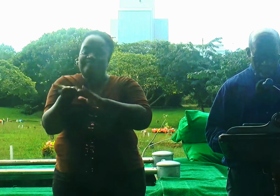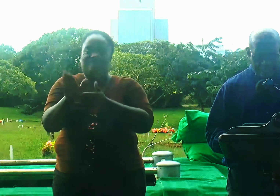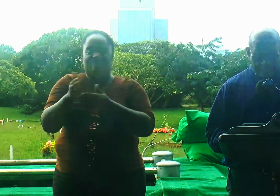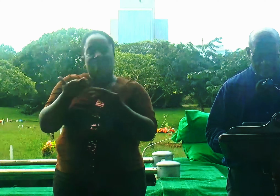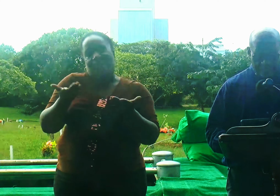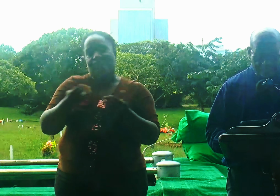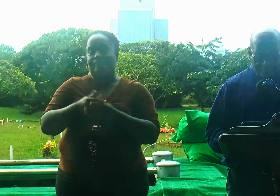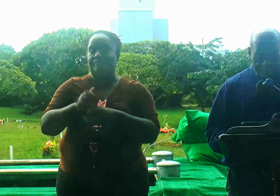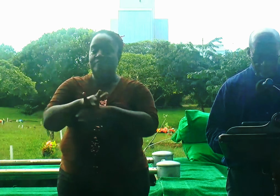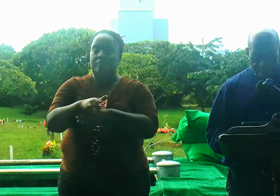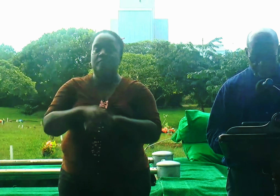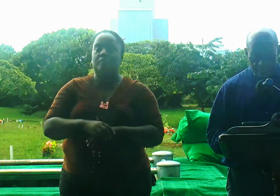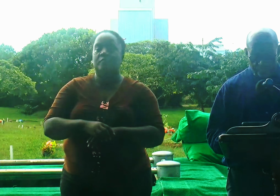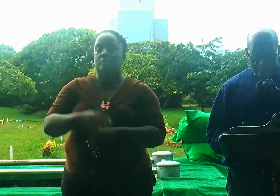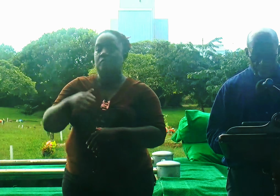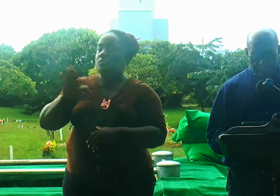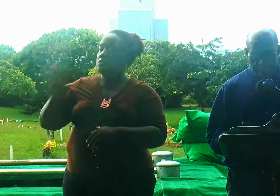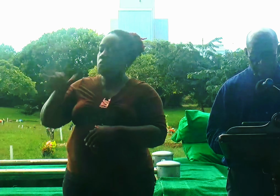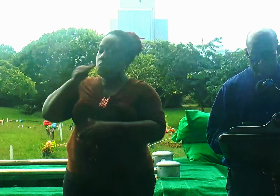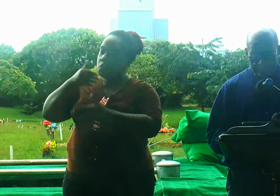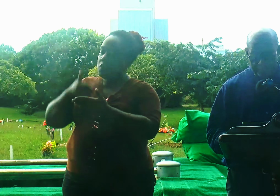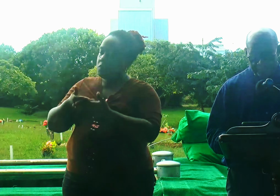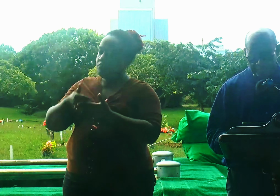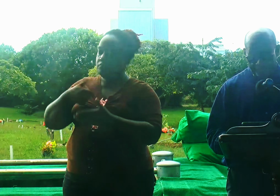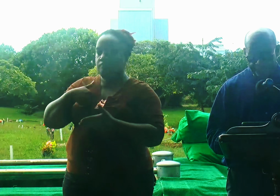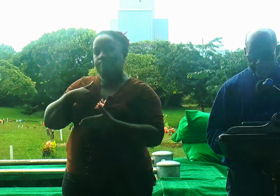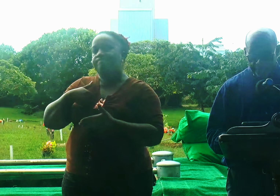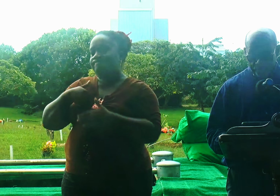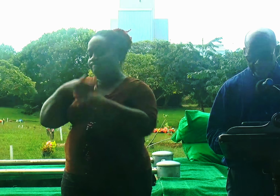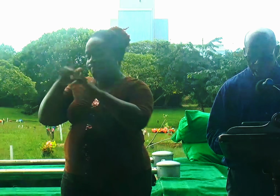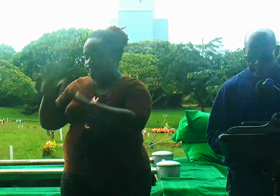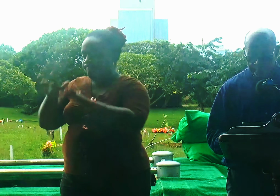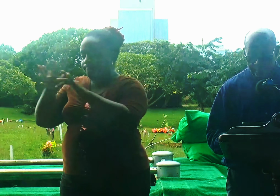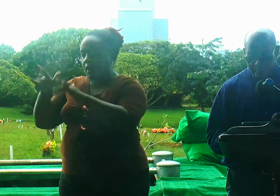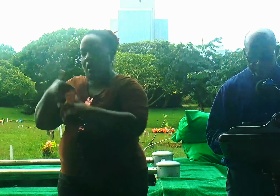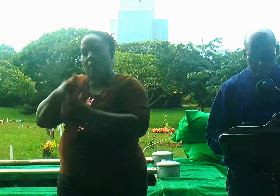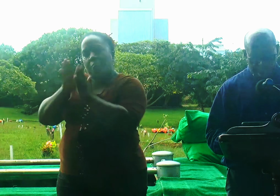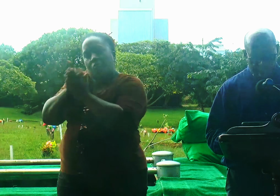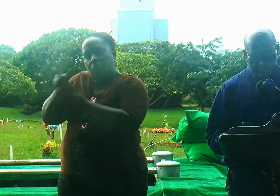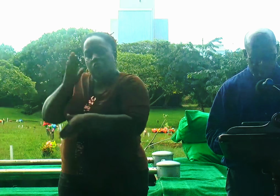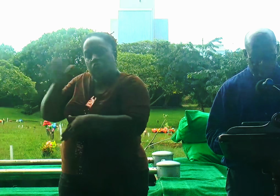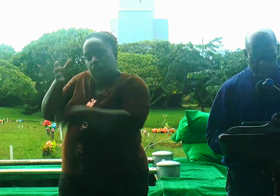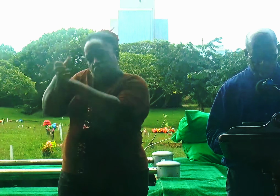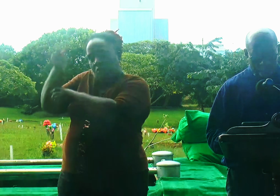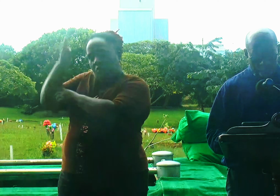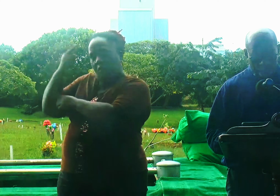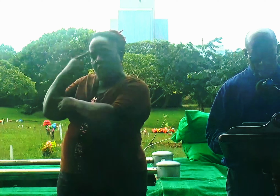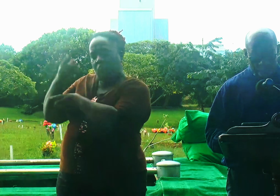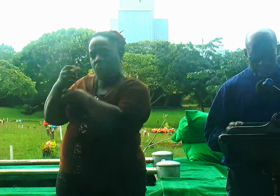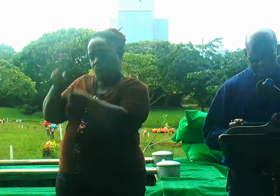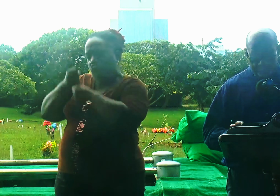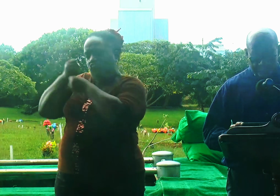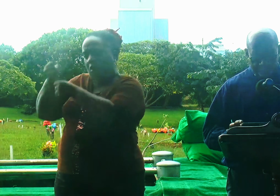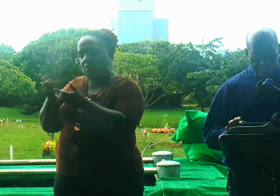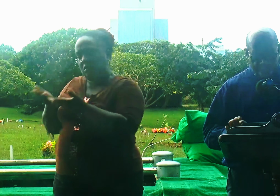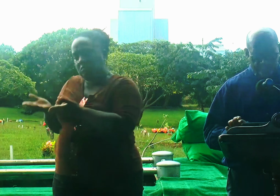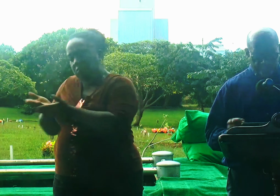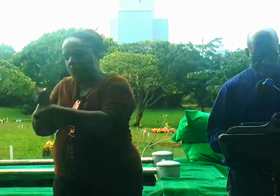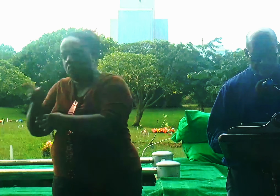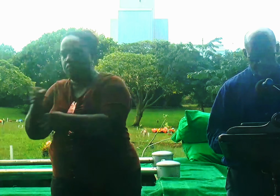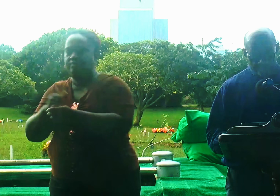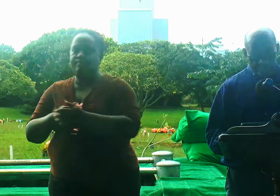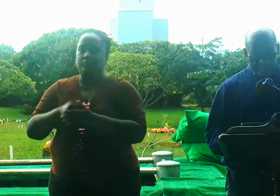To John, I empathize with you and your loss and pray that you will trust in God for strength to carry you through this time of